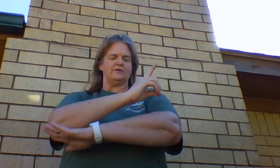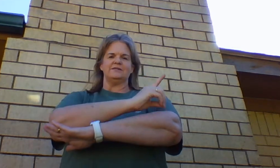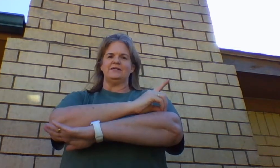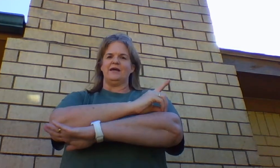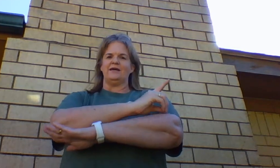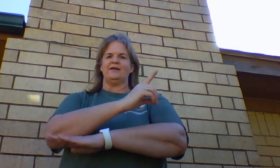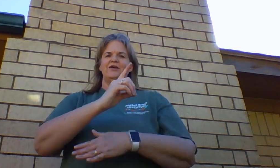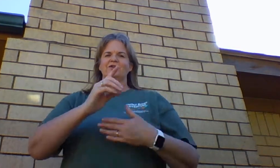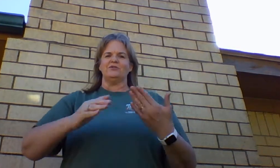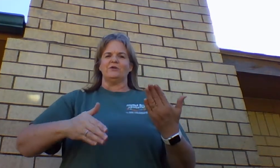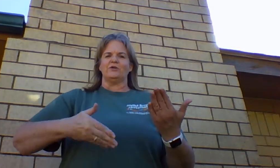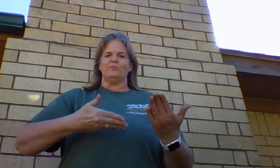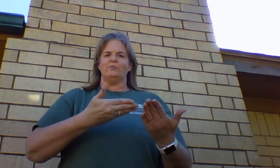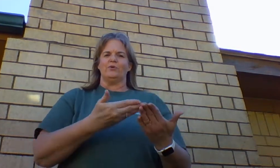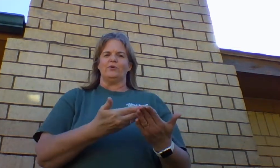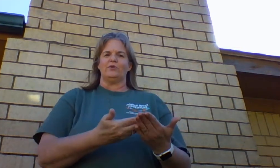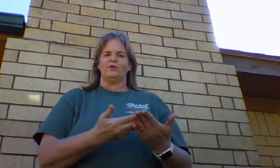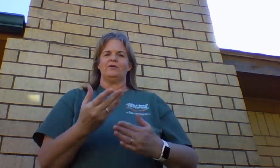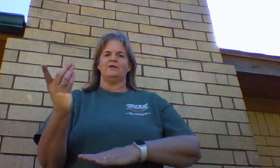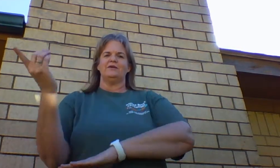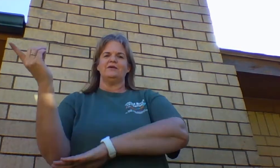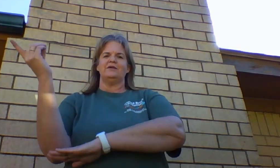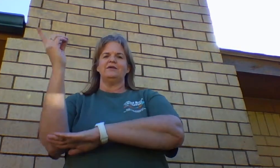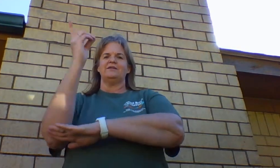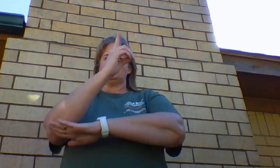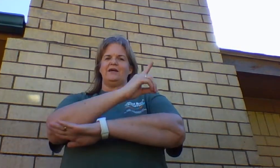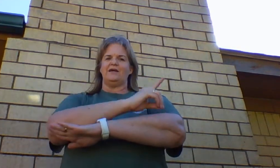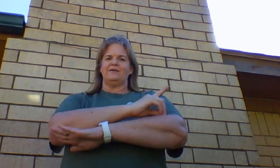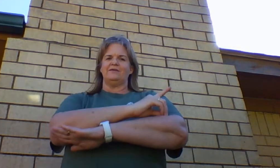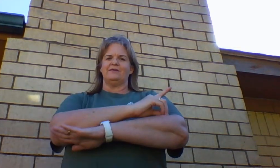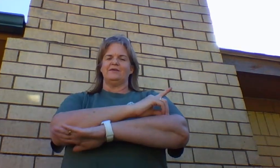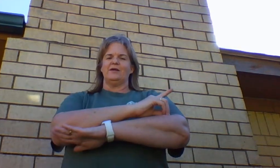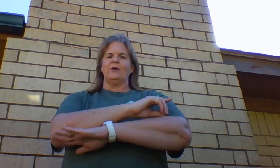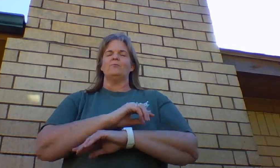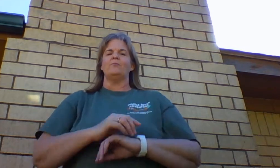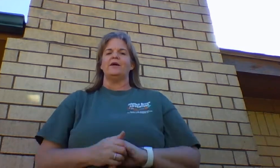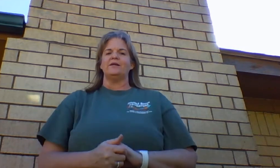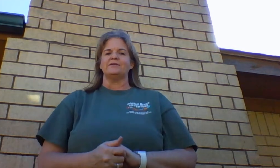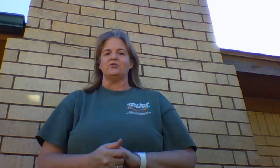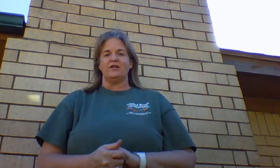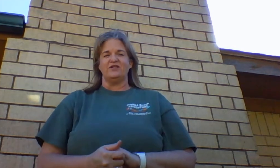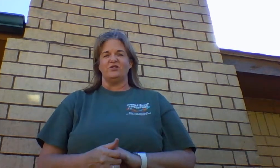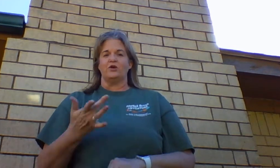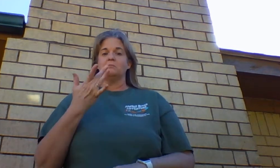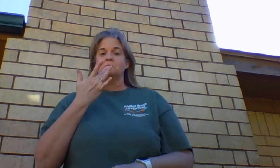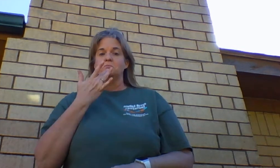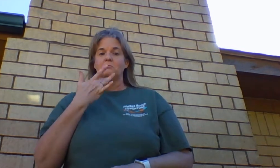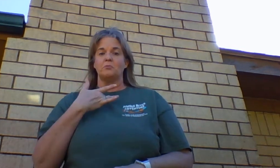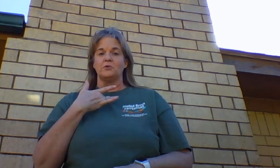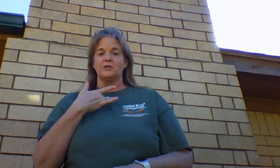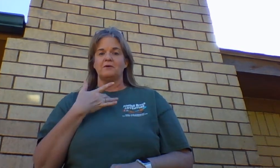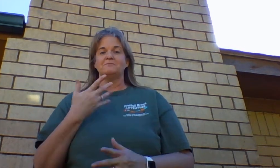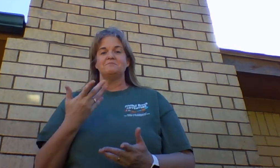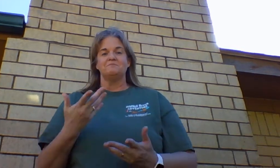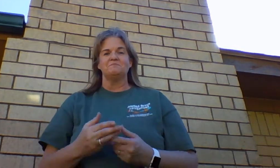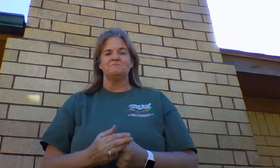day. So it could be birth day. But it's a lot easier to go birthday. So